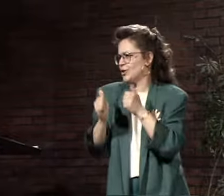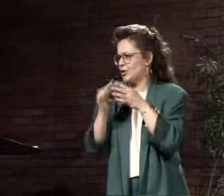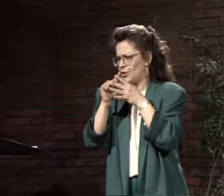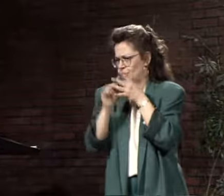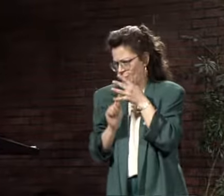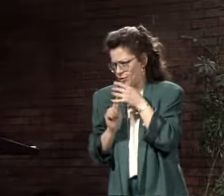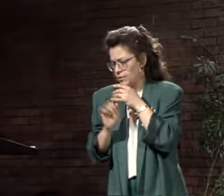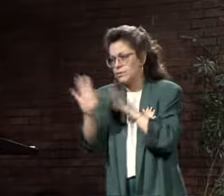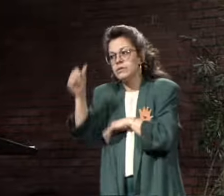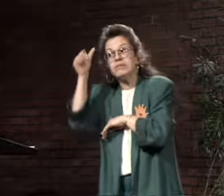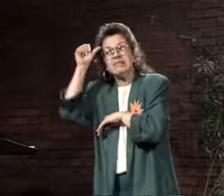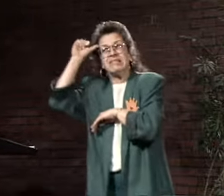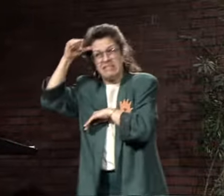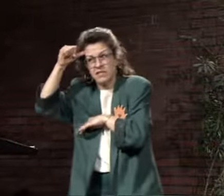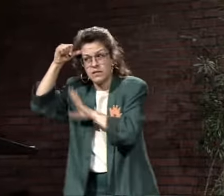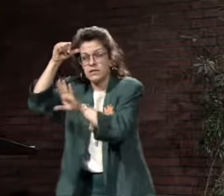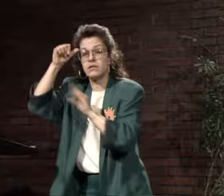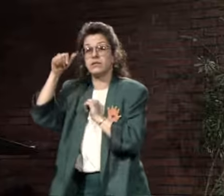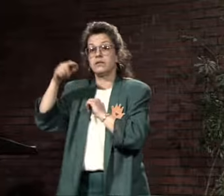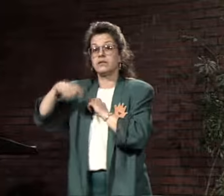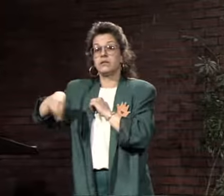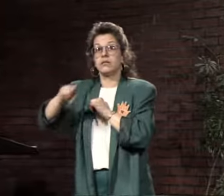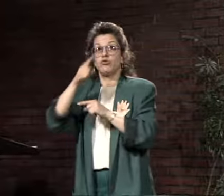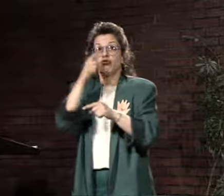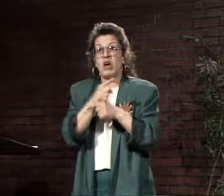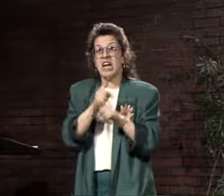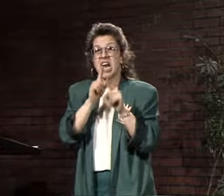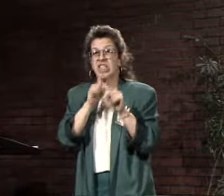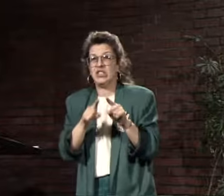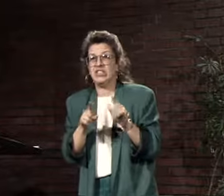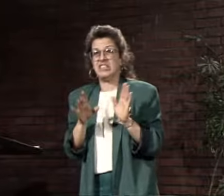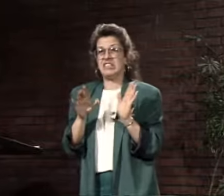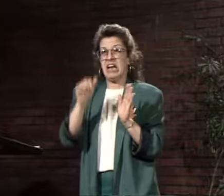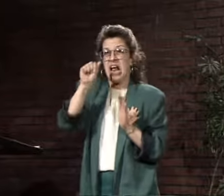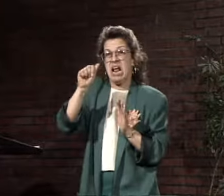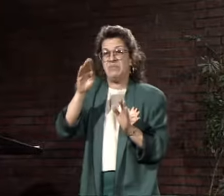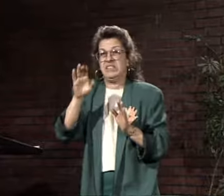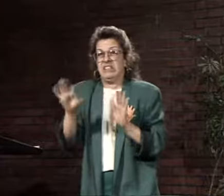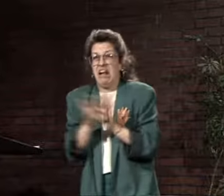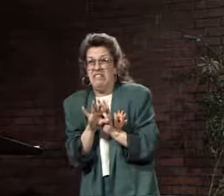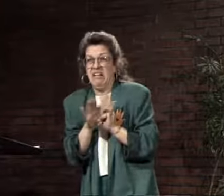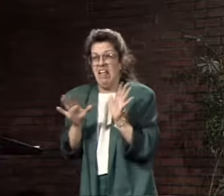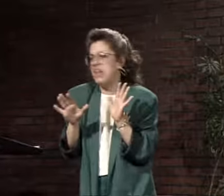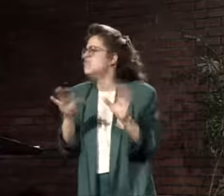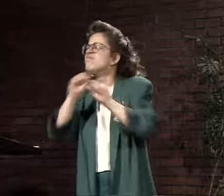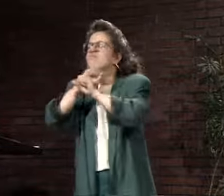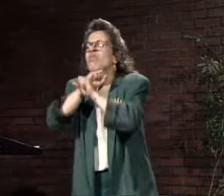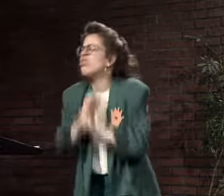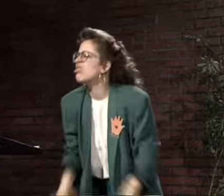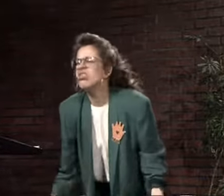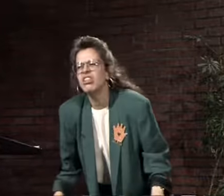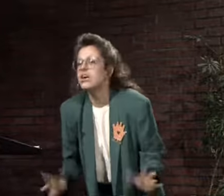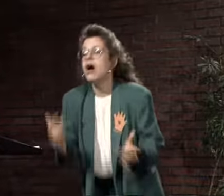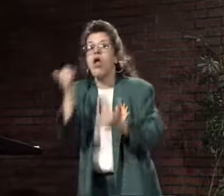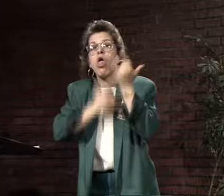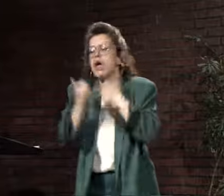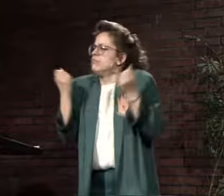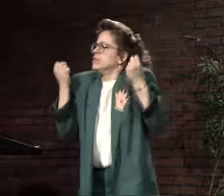And you all are going to think which one is right. Remember, right answer, A, B, C, D, which one do I pick?